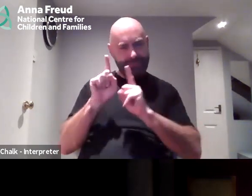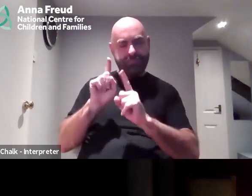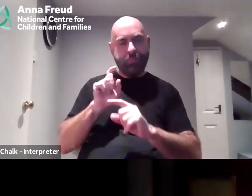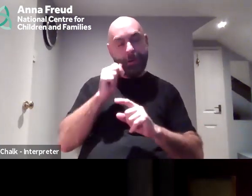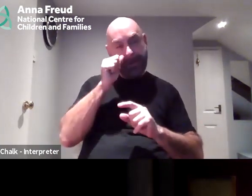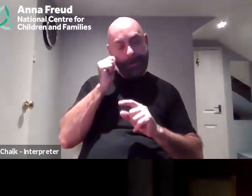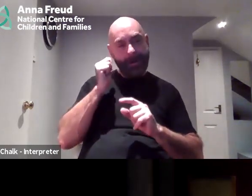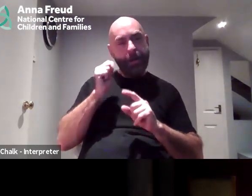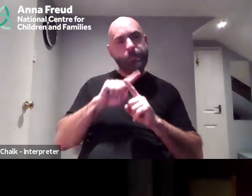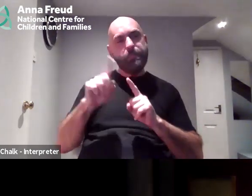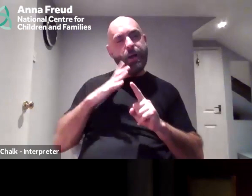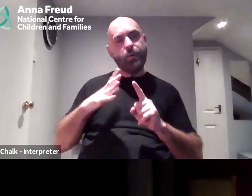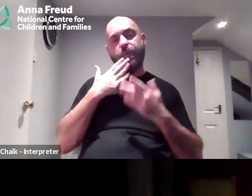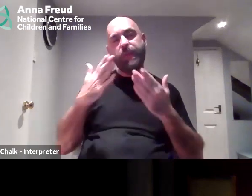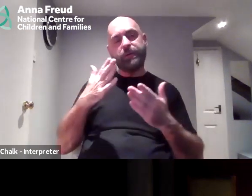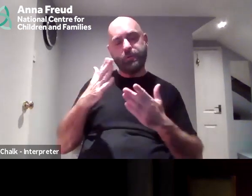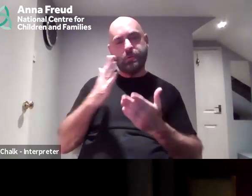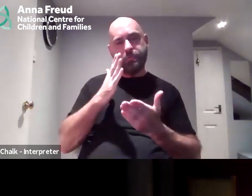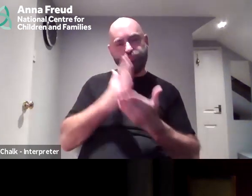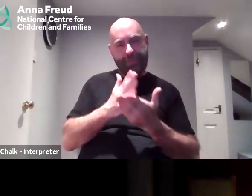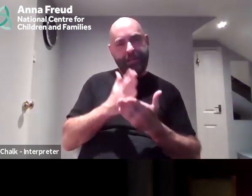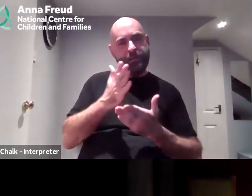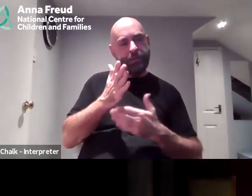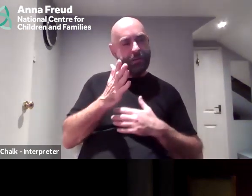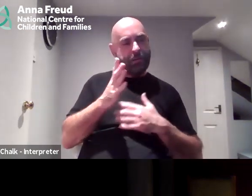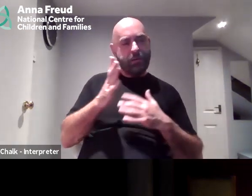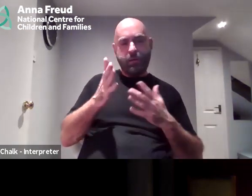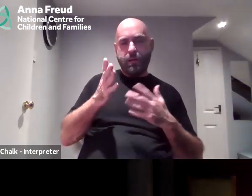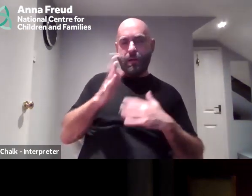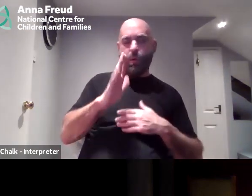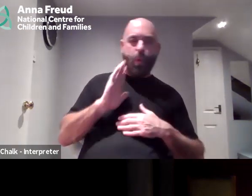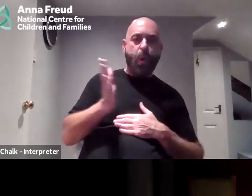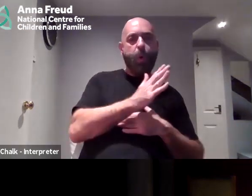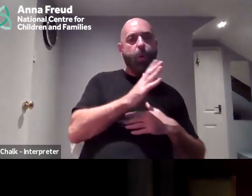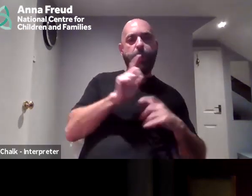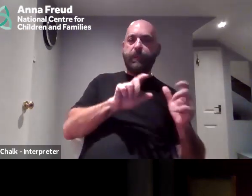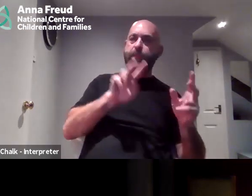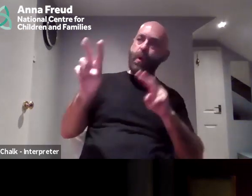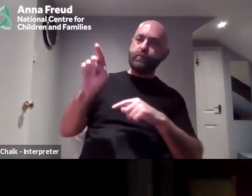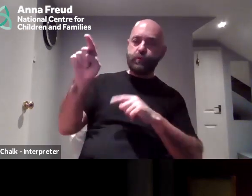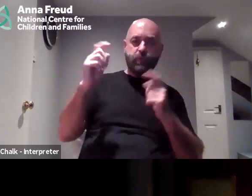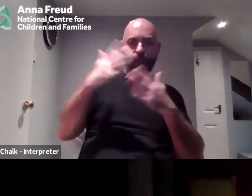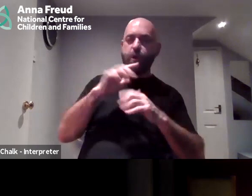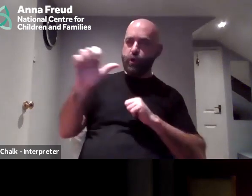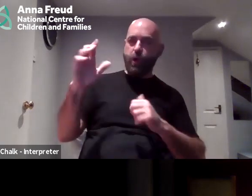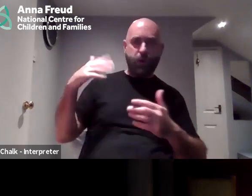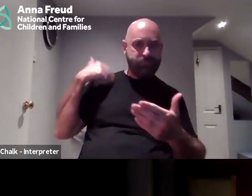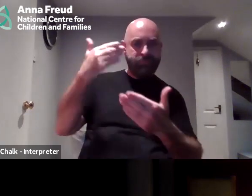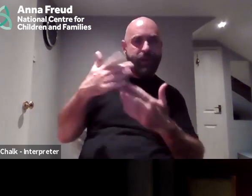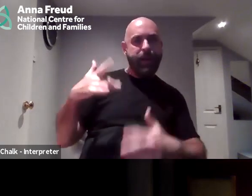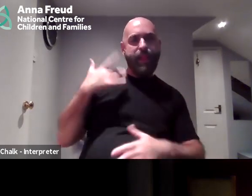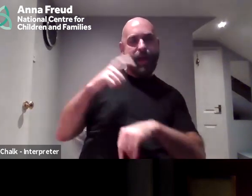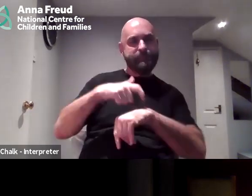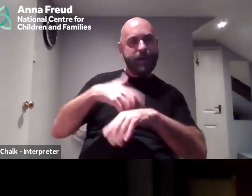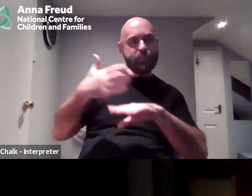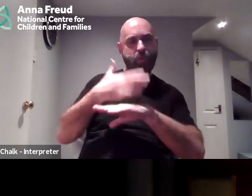But I want to thank you really on behalf, I think, of all of us here for your lifetime's work, for what you